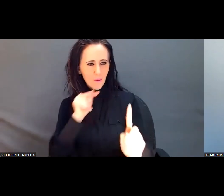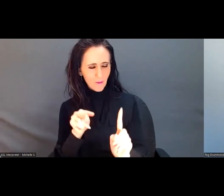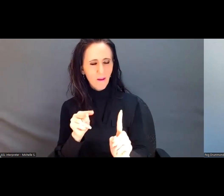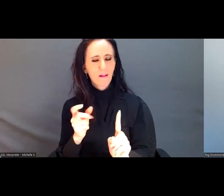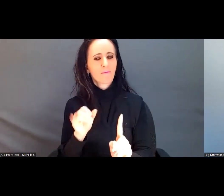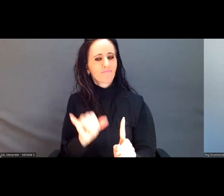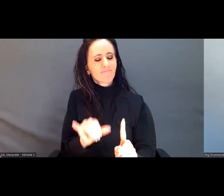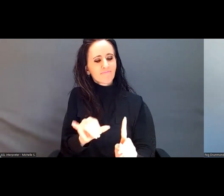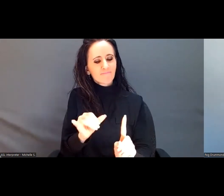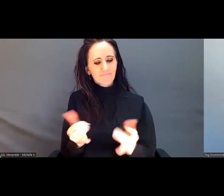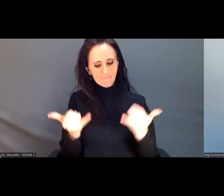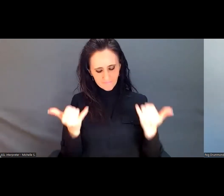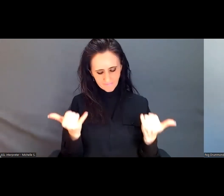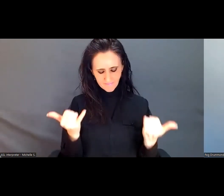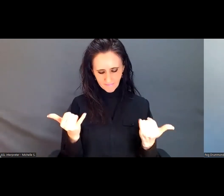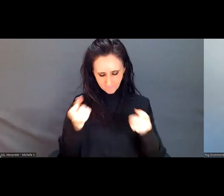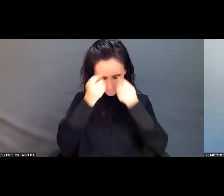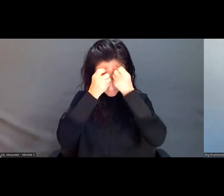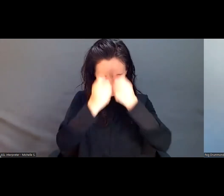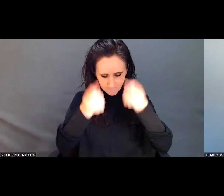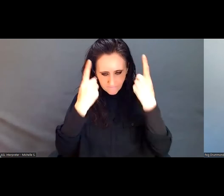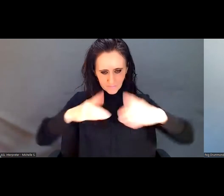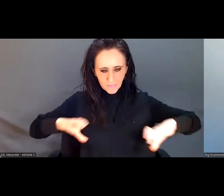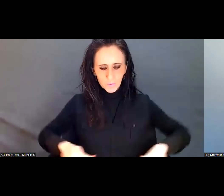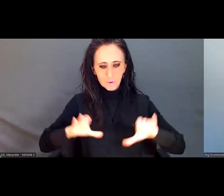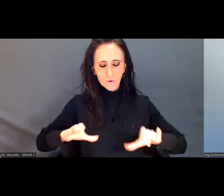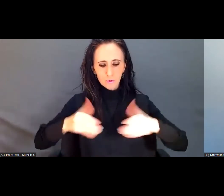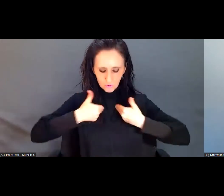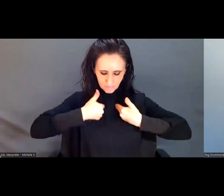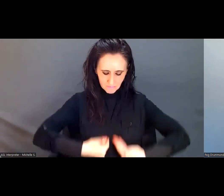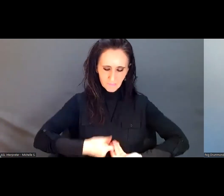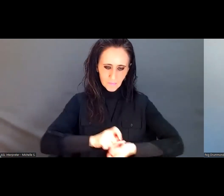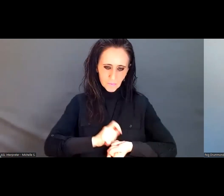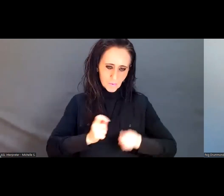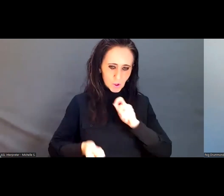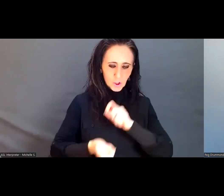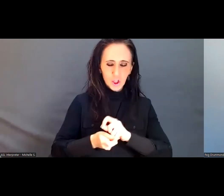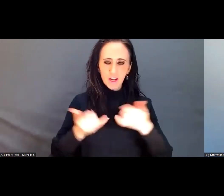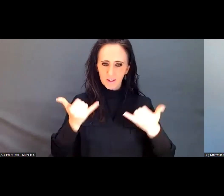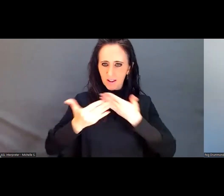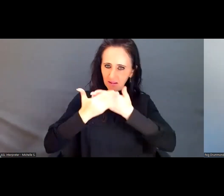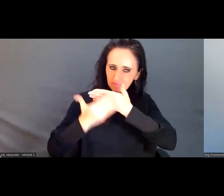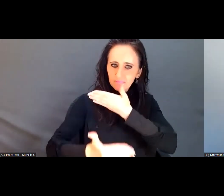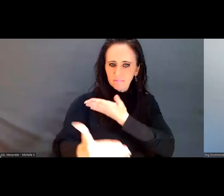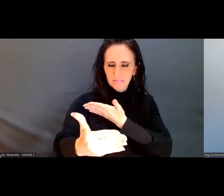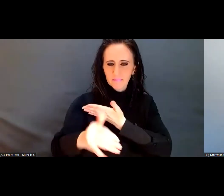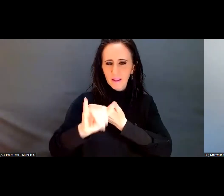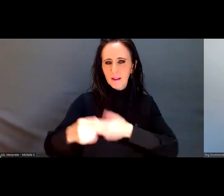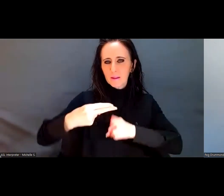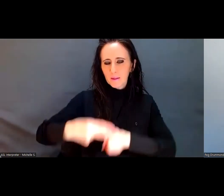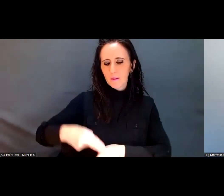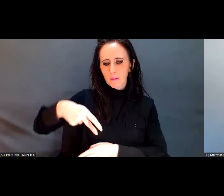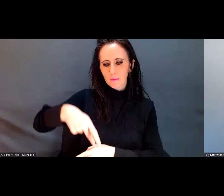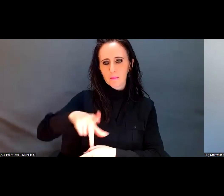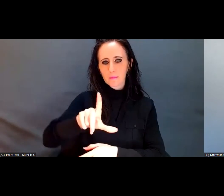reset for my team what we might want to do to make things even better going forward. So platinum rule, see it there